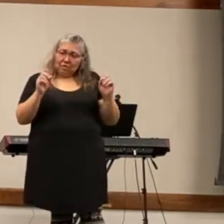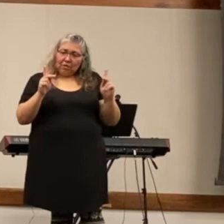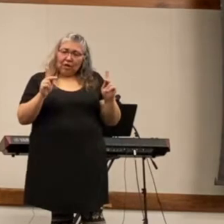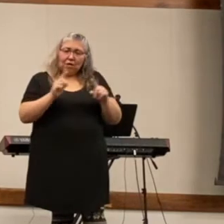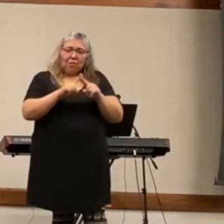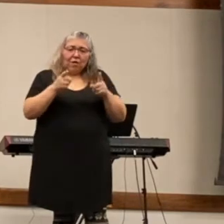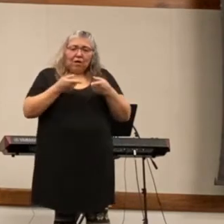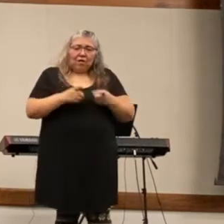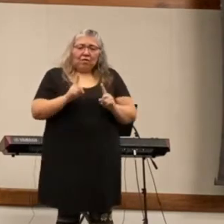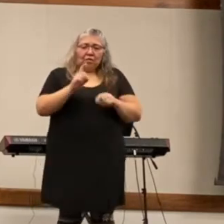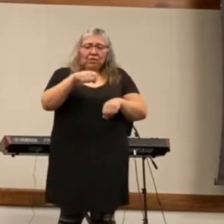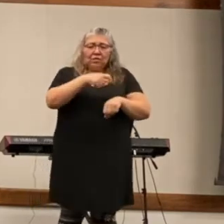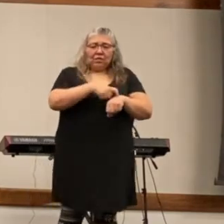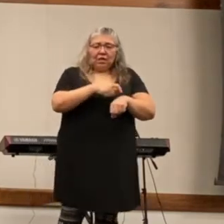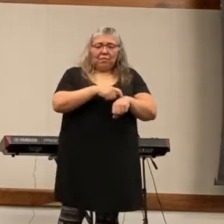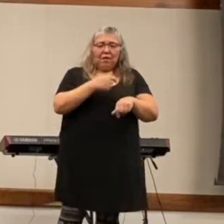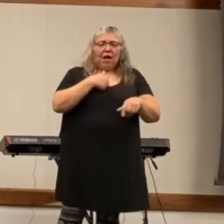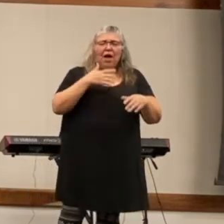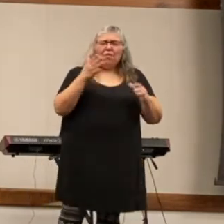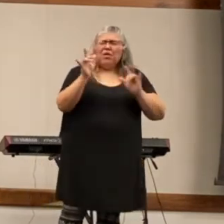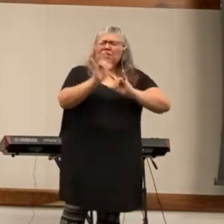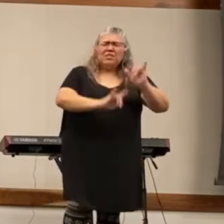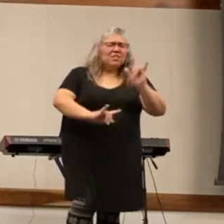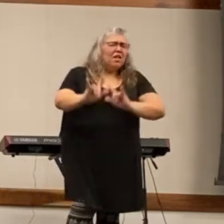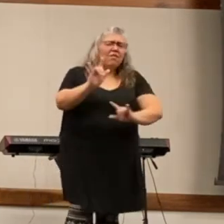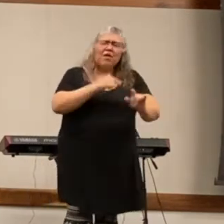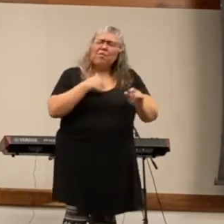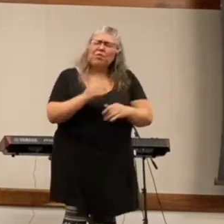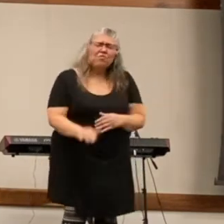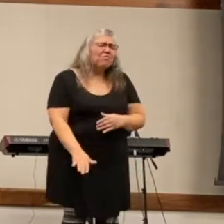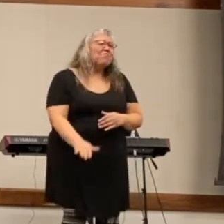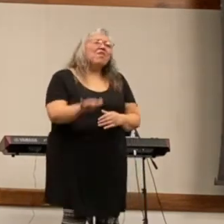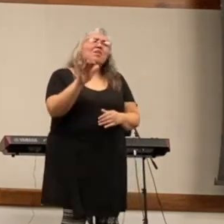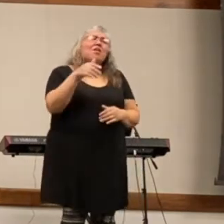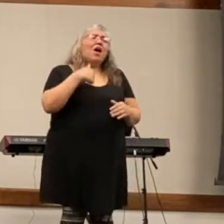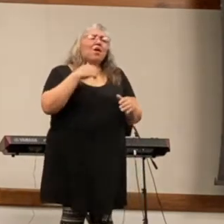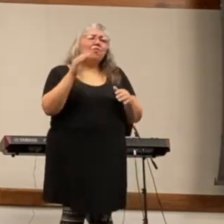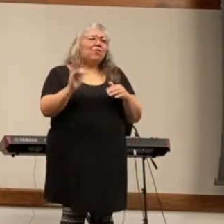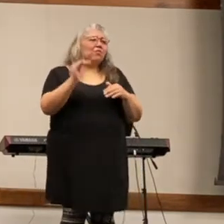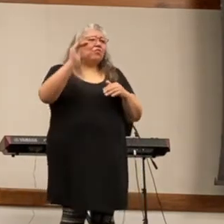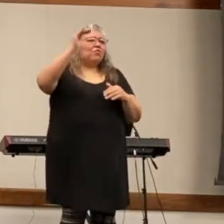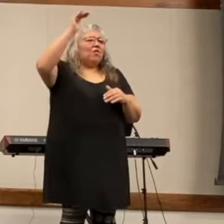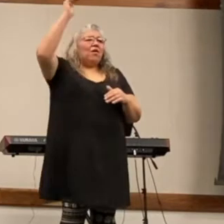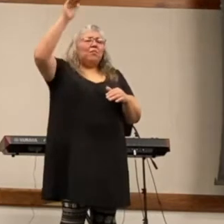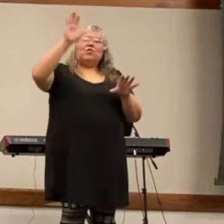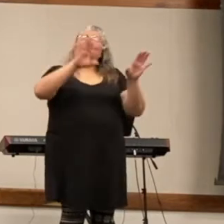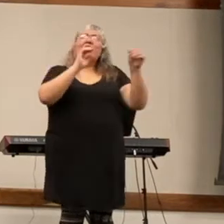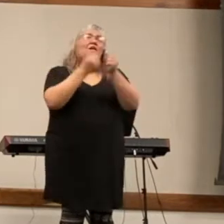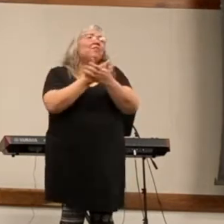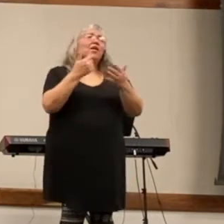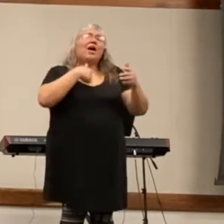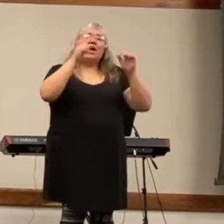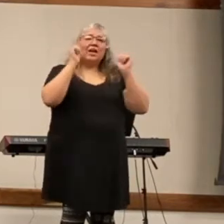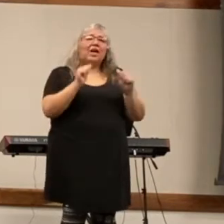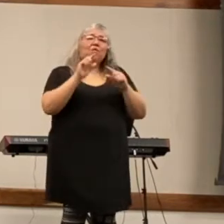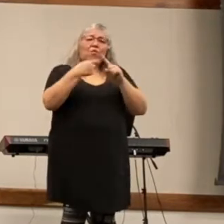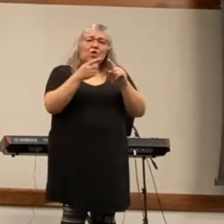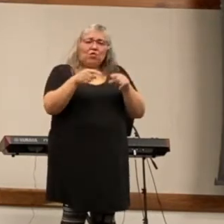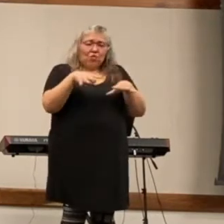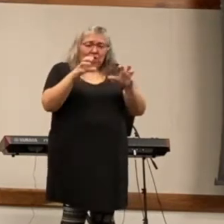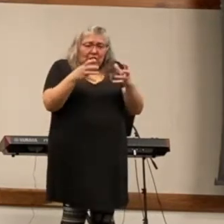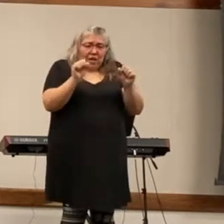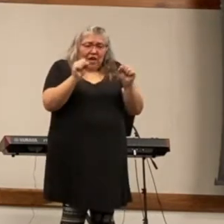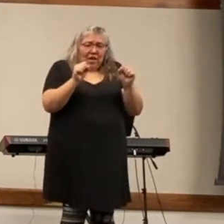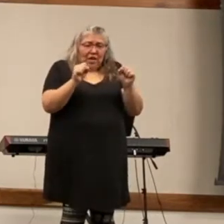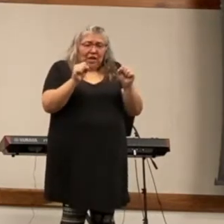But in the meantime, I'm going to love on him. I'm going to raise him. I'm going to grow him up. I'm going to do everything I can. And when you want to take him, you